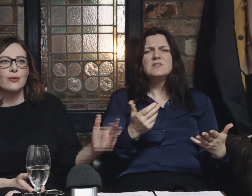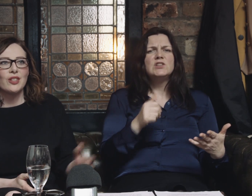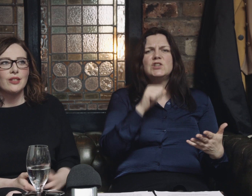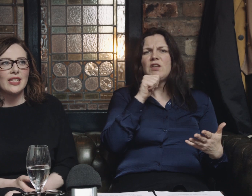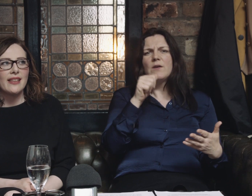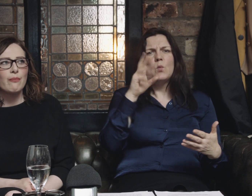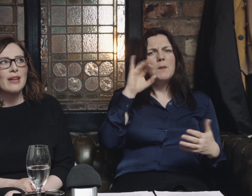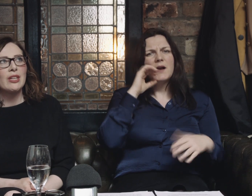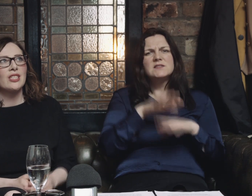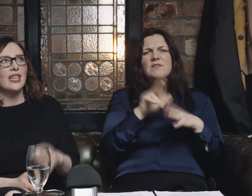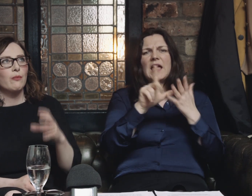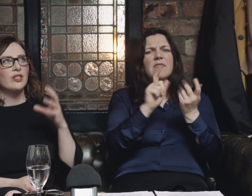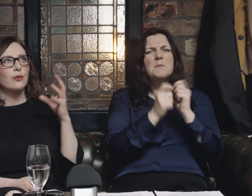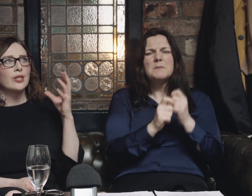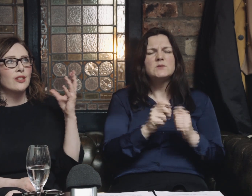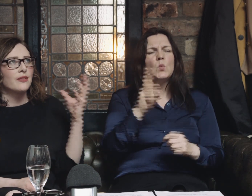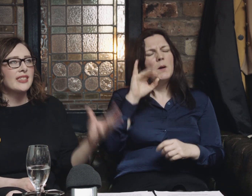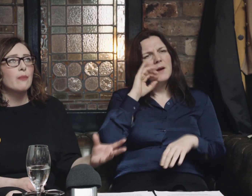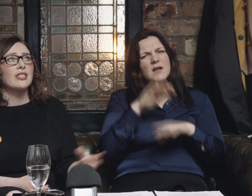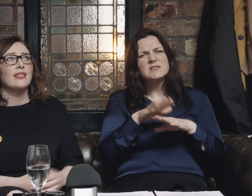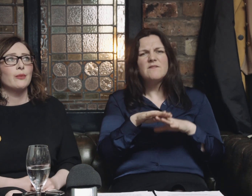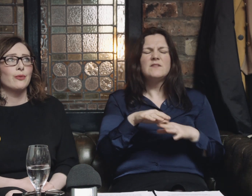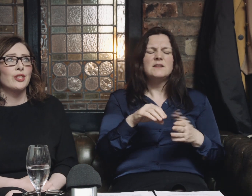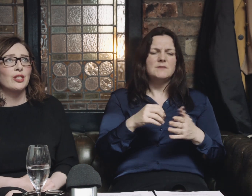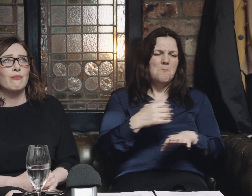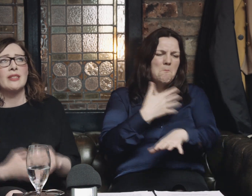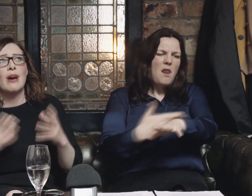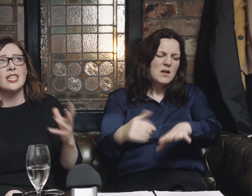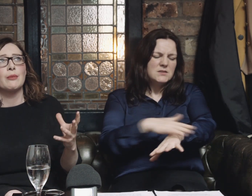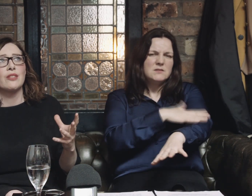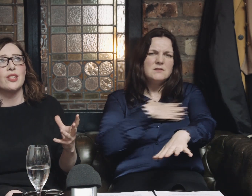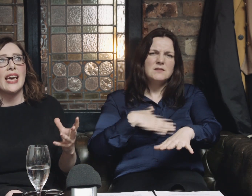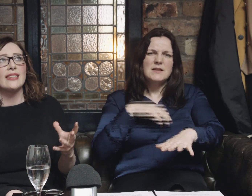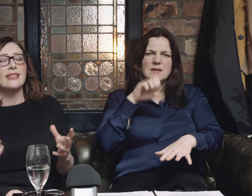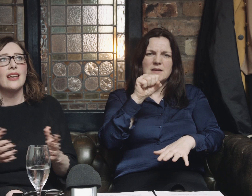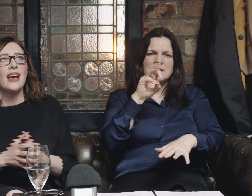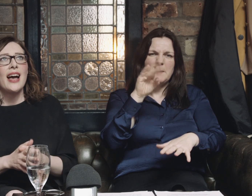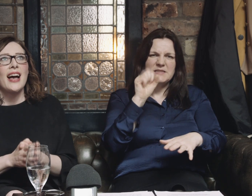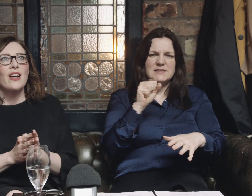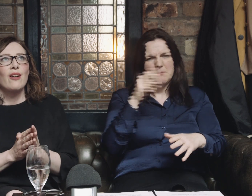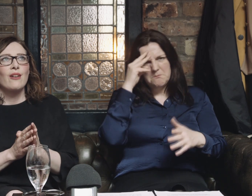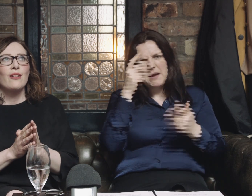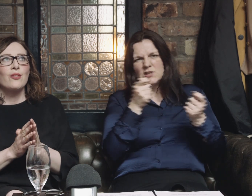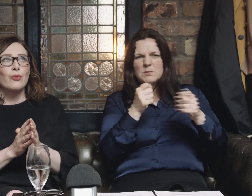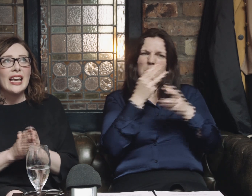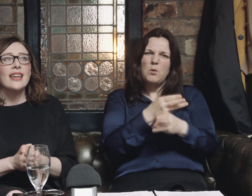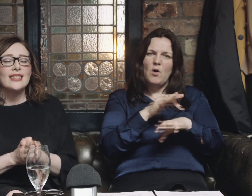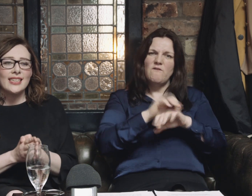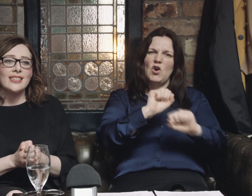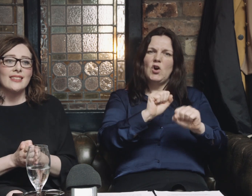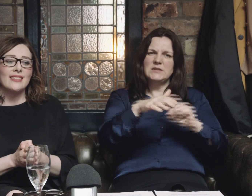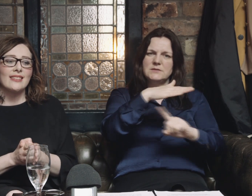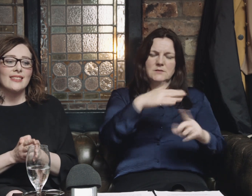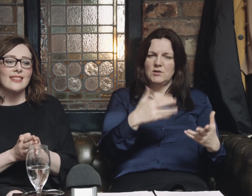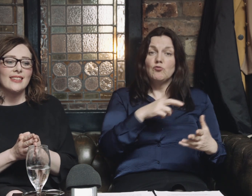it wasn't a result of the 8th Amendment, it was as a result of sepsis, it was a result of mismanagement of her case. The